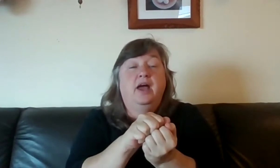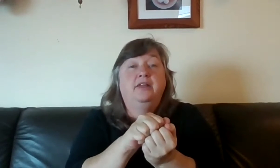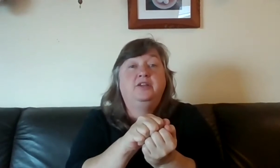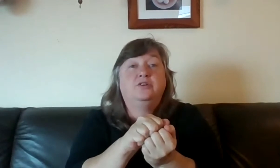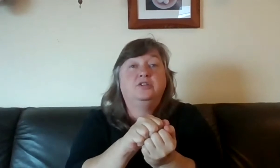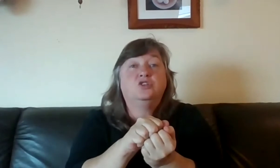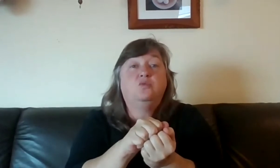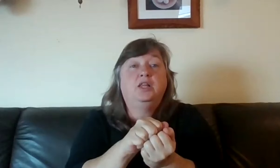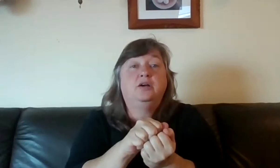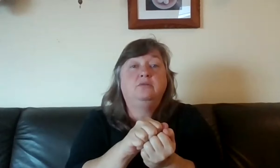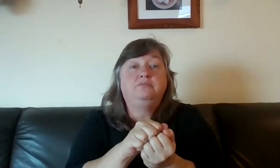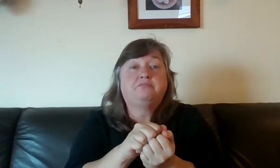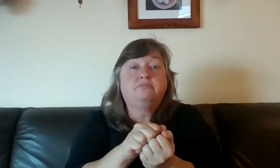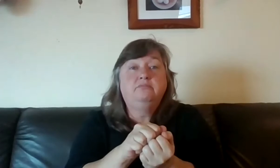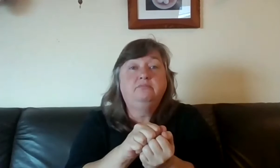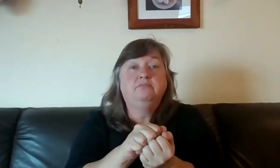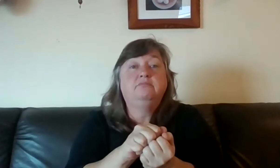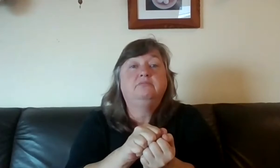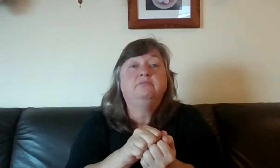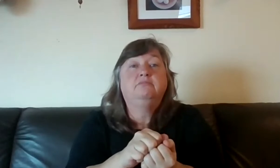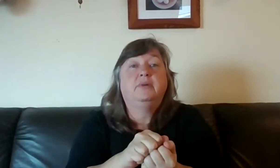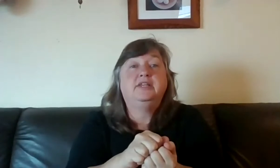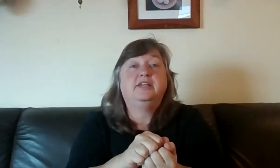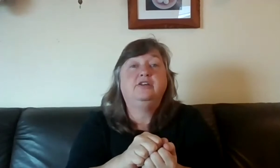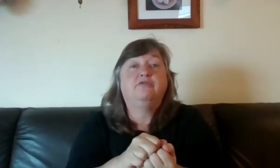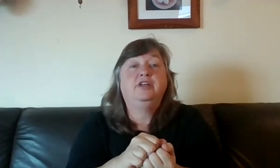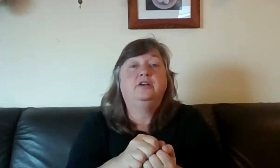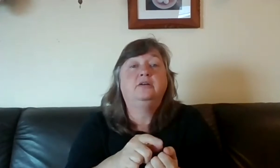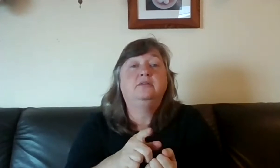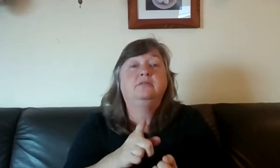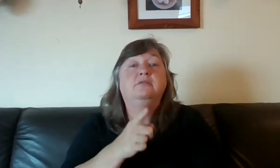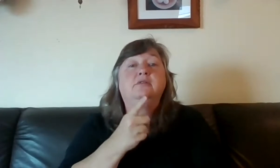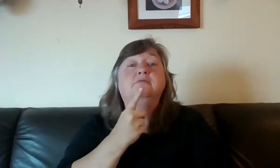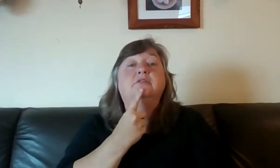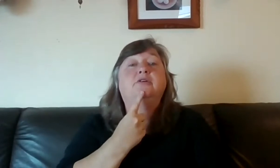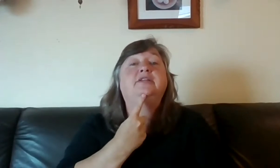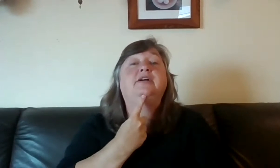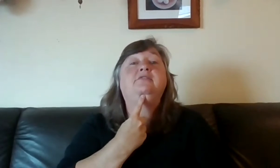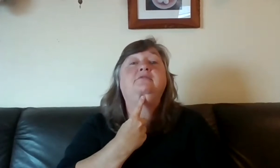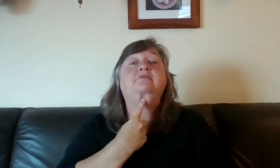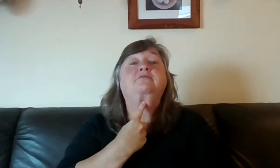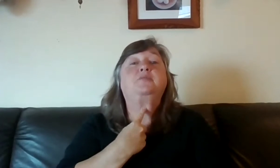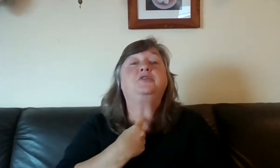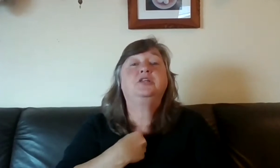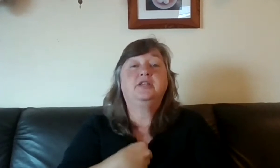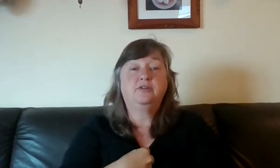And then you're going to swallow by taking your finger and going down from your chin down your